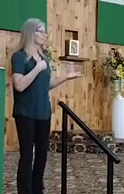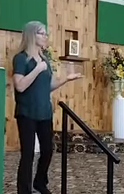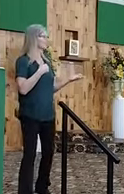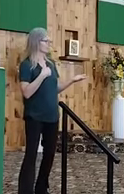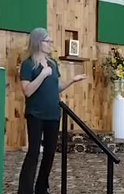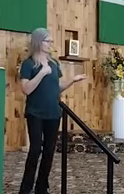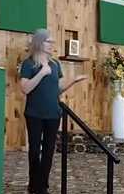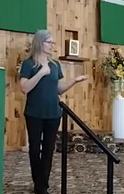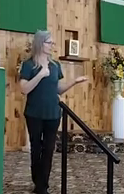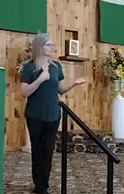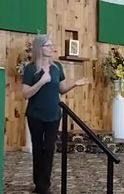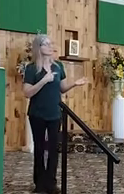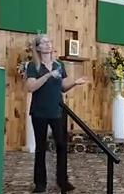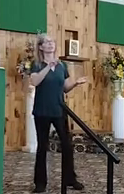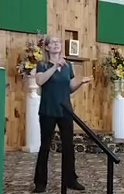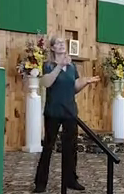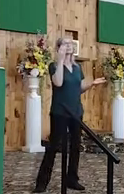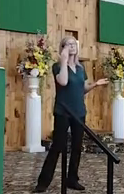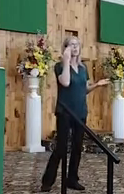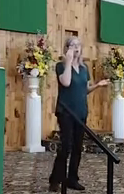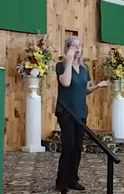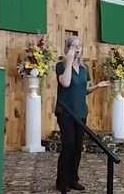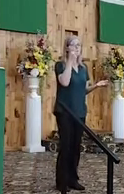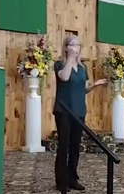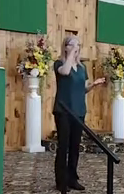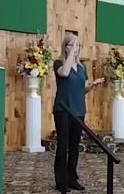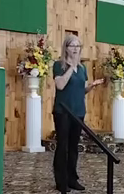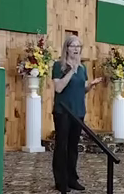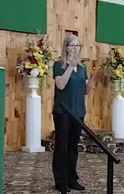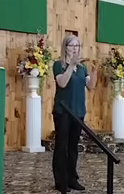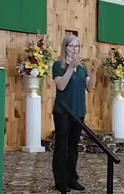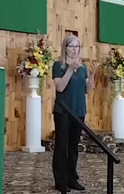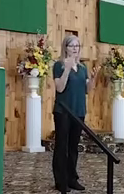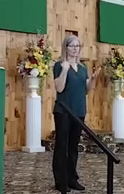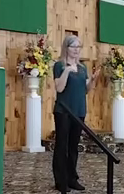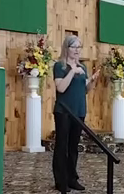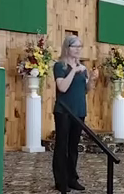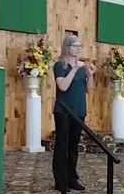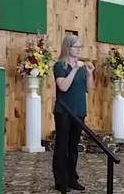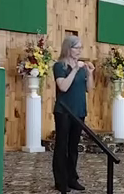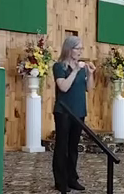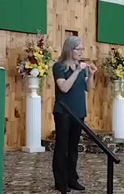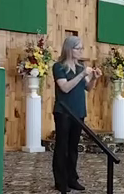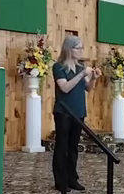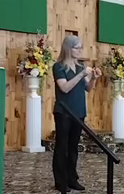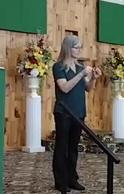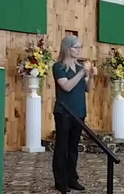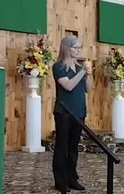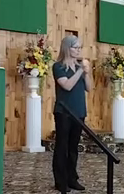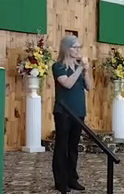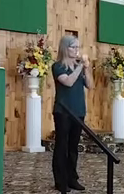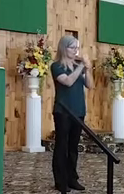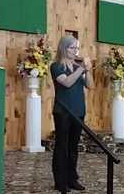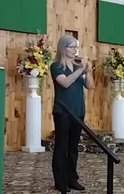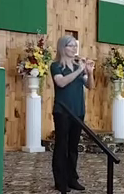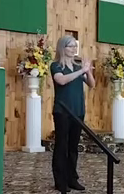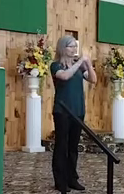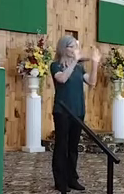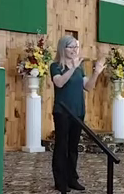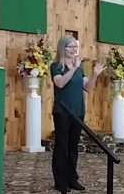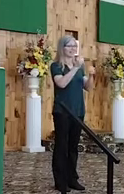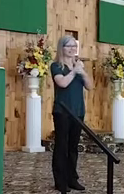brothers, we need to know that God wants us constantly to walk in the light of love, in the